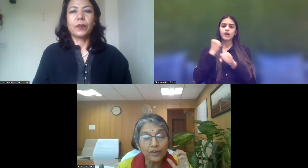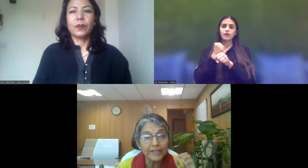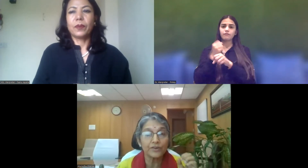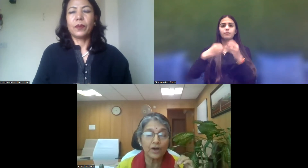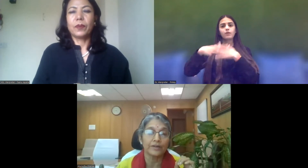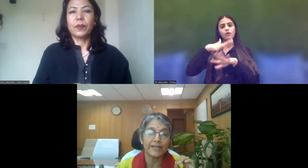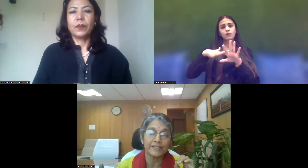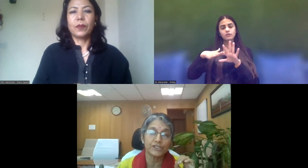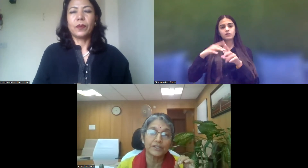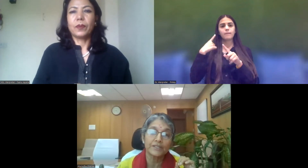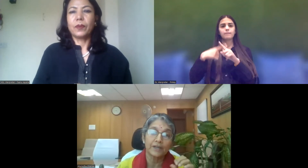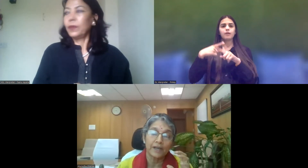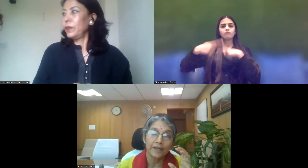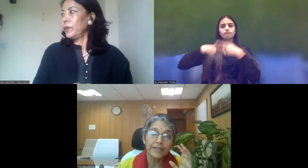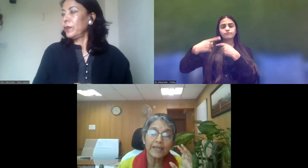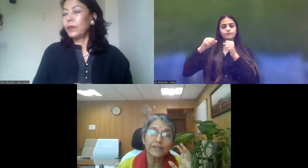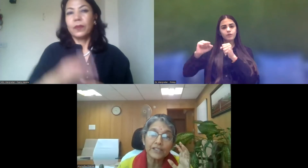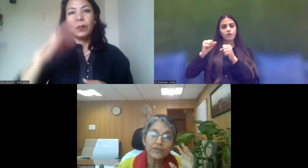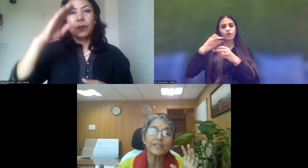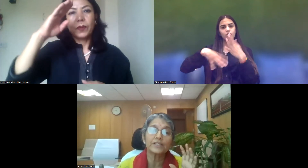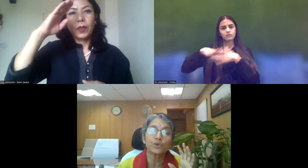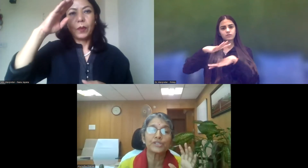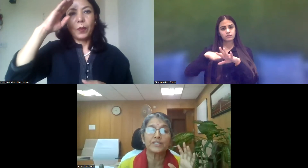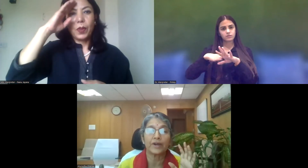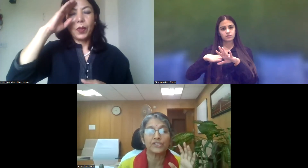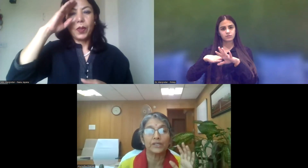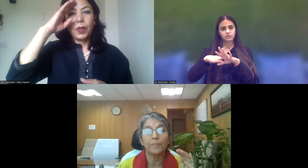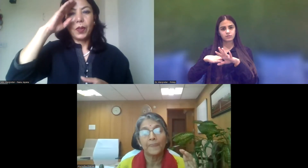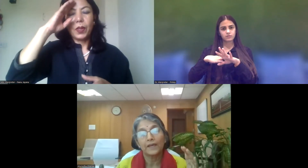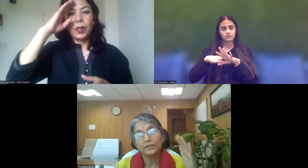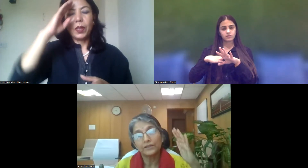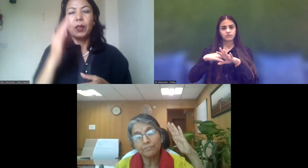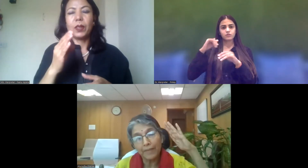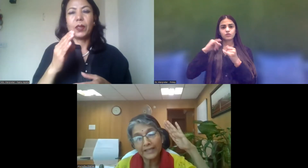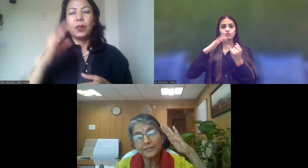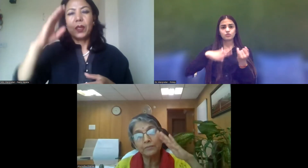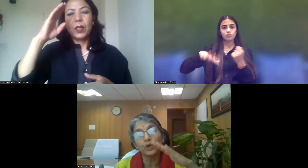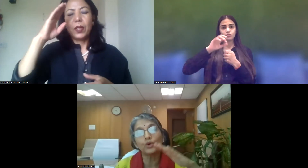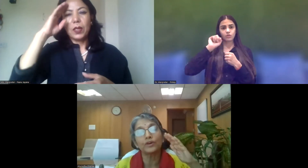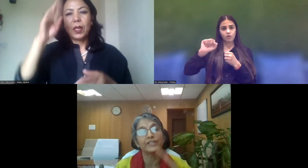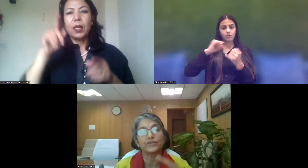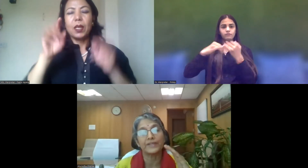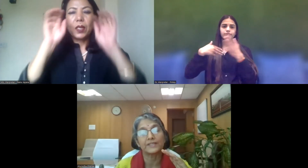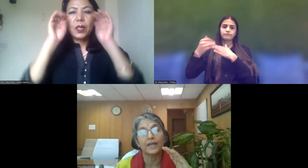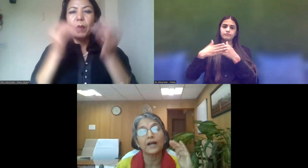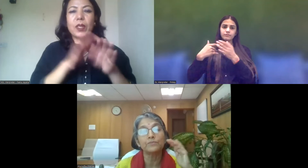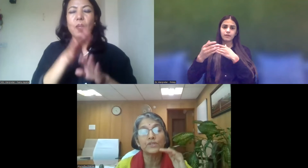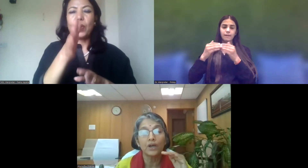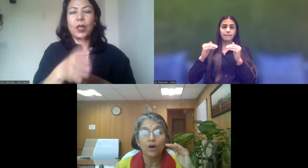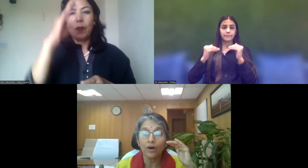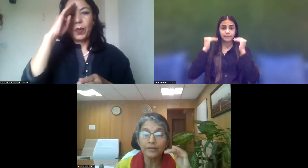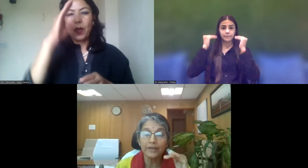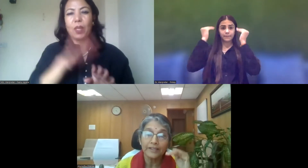the regulatory organizations, they distress the social structure, the maximum load of distress